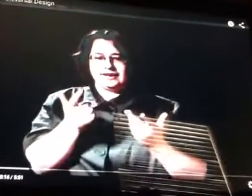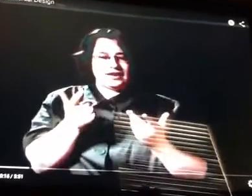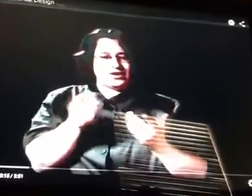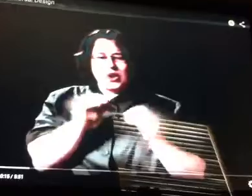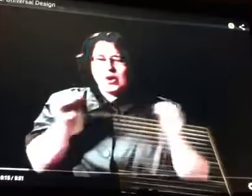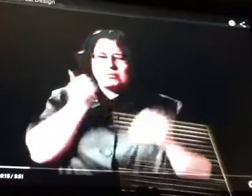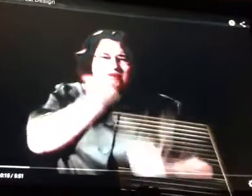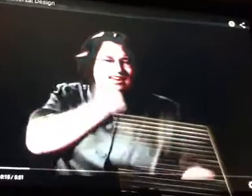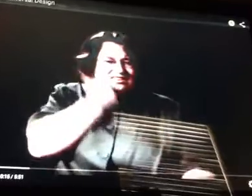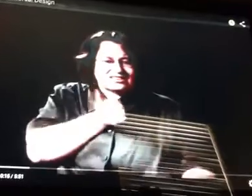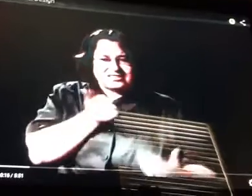attitude.